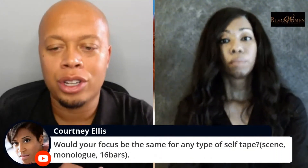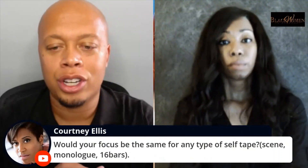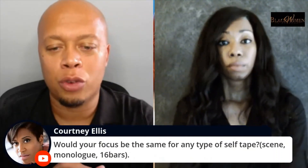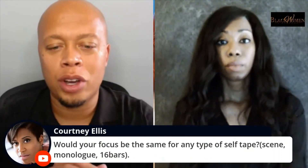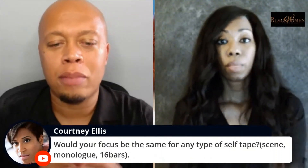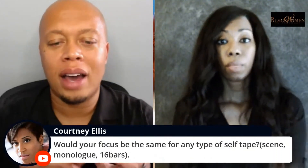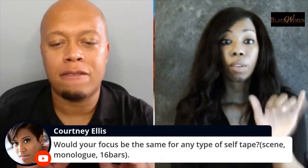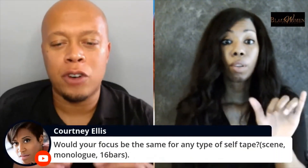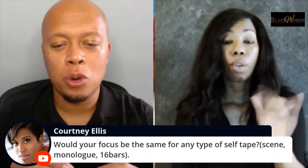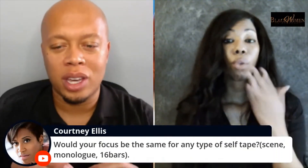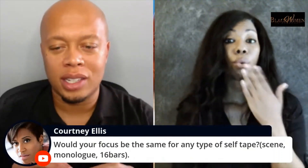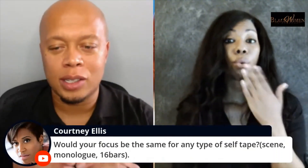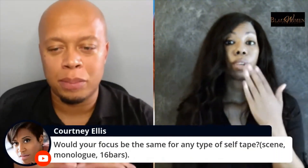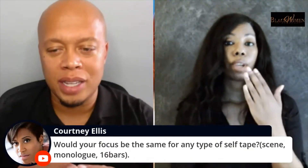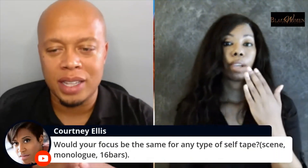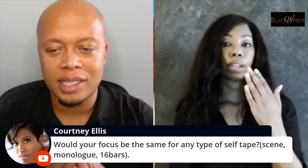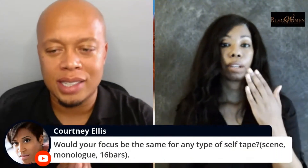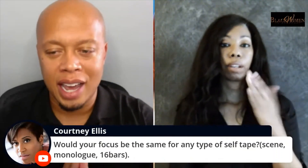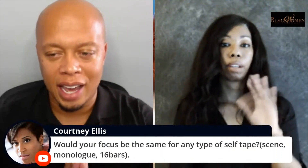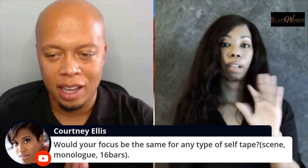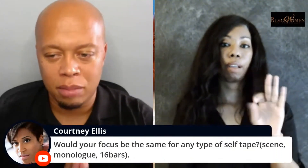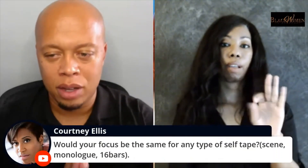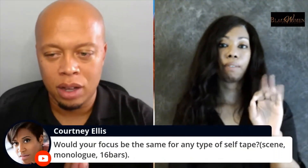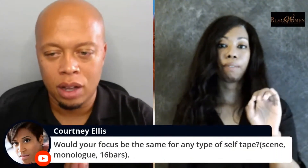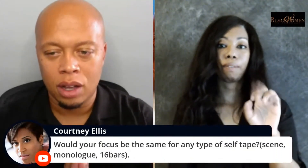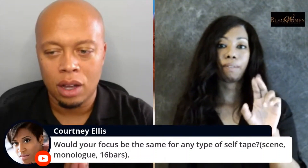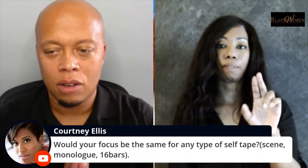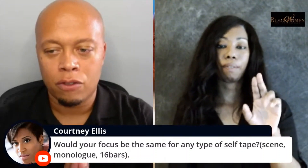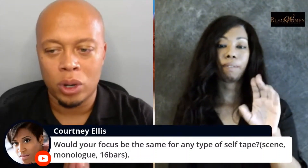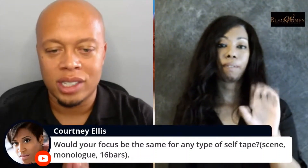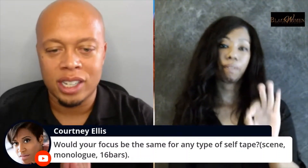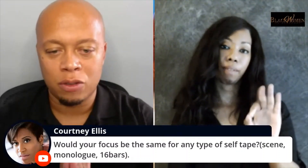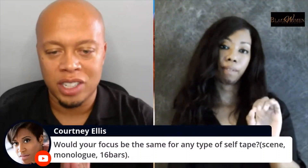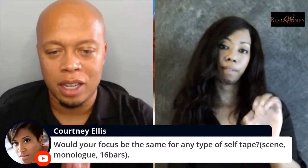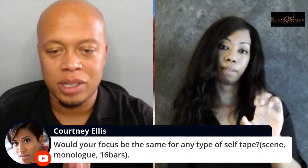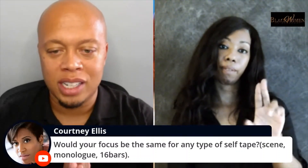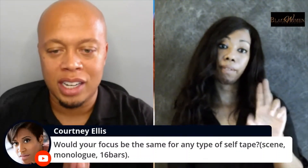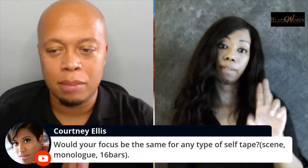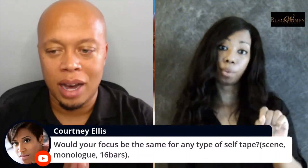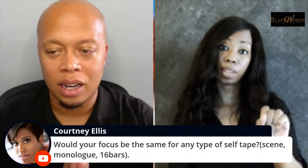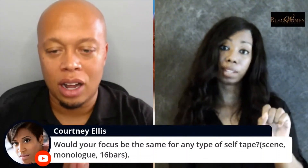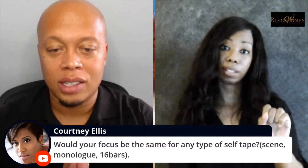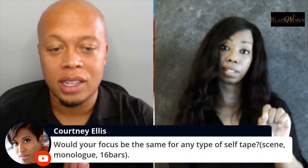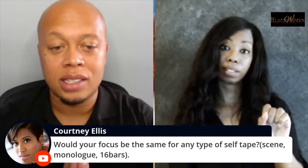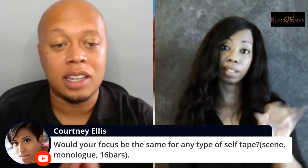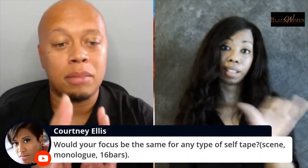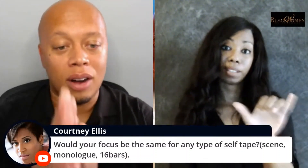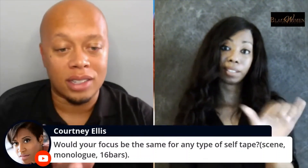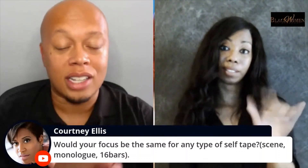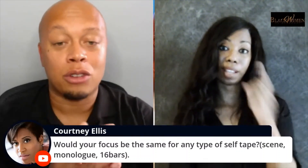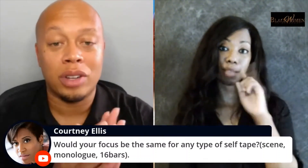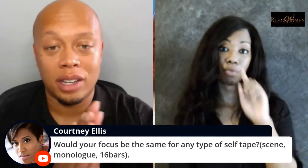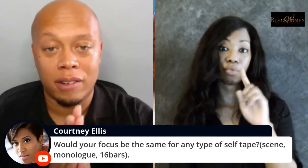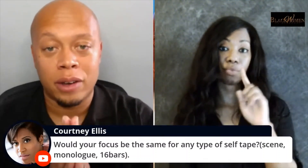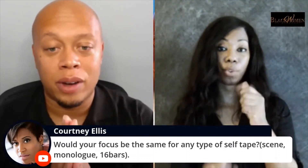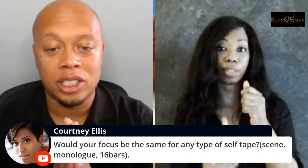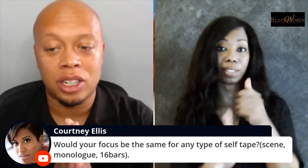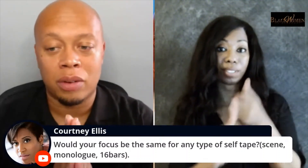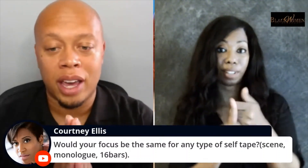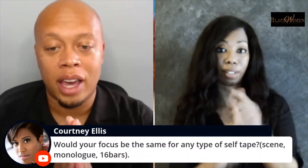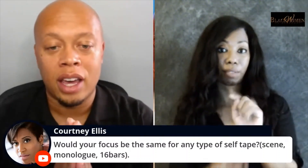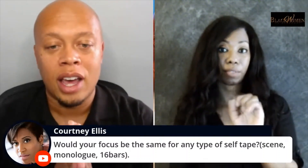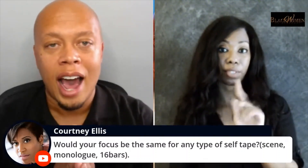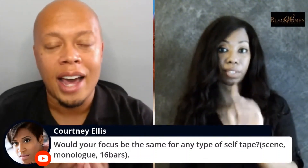Oh, good. Would my focus be the same for self-tape scene, monologue, 16 bars? That's a really great